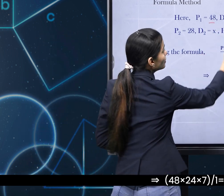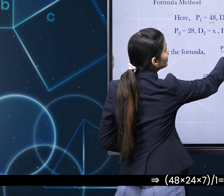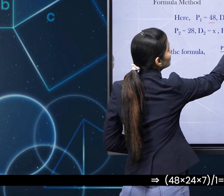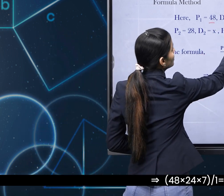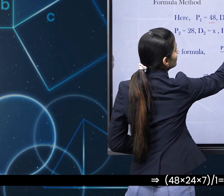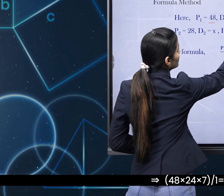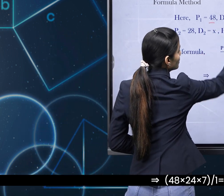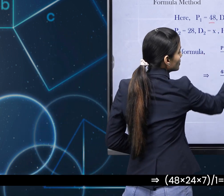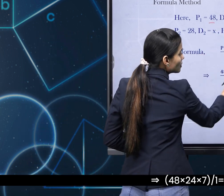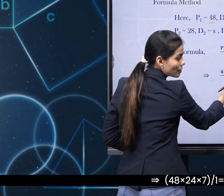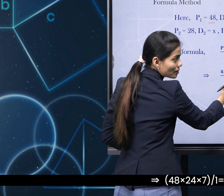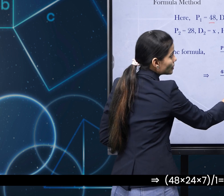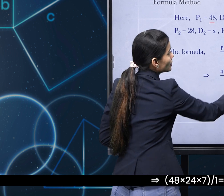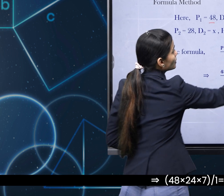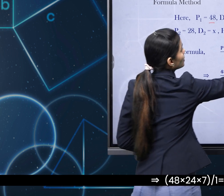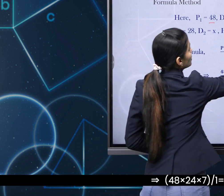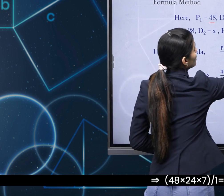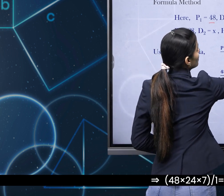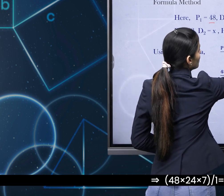8 by 1.